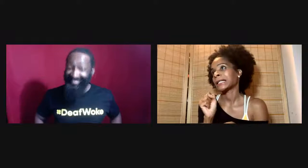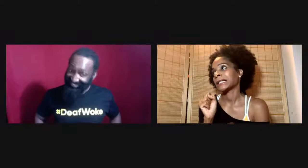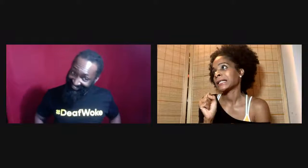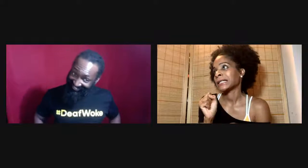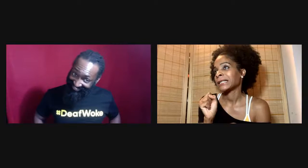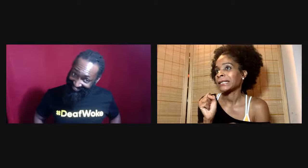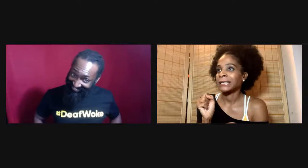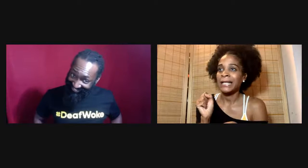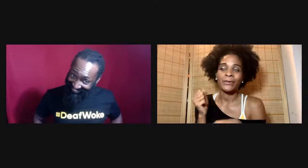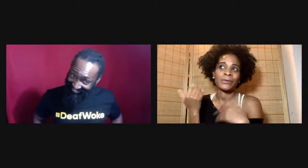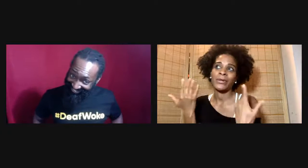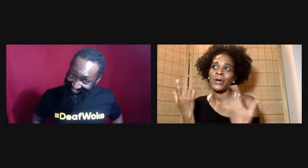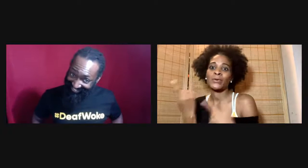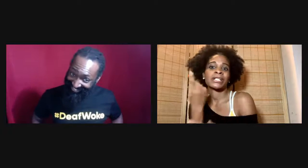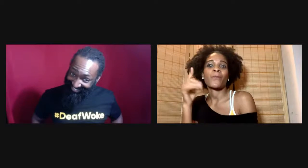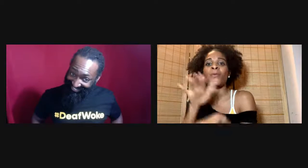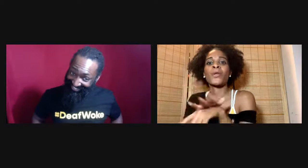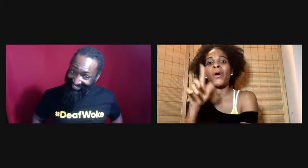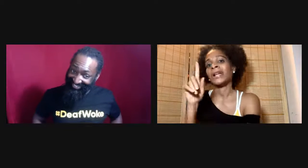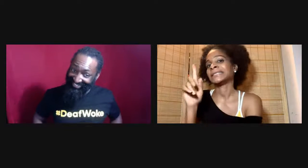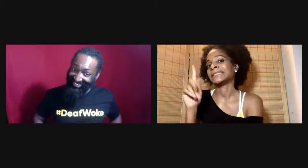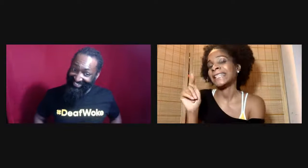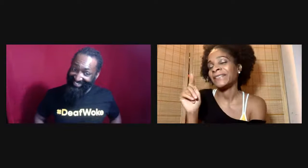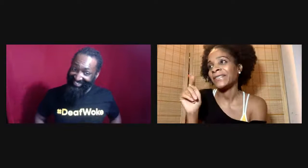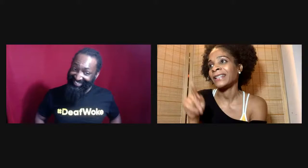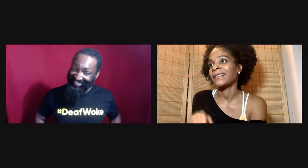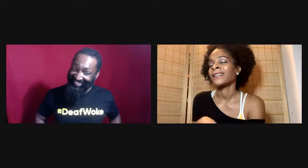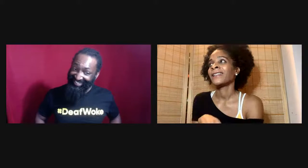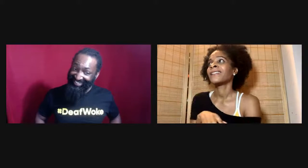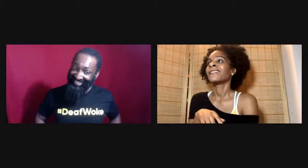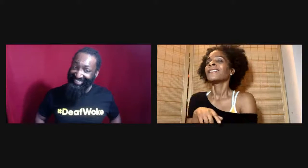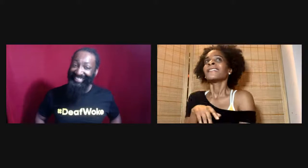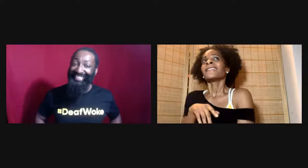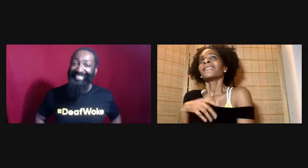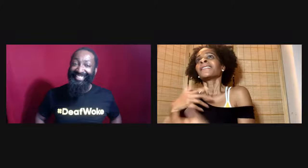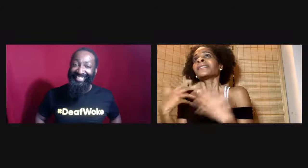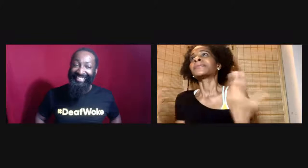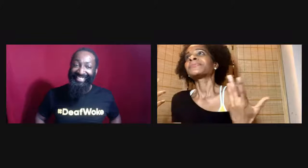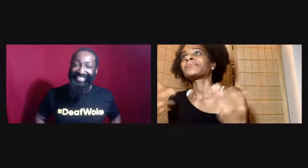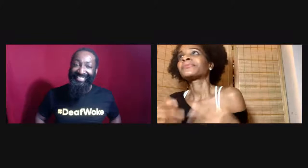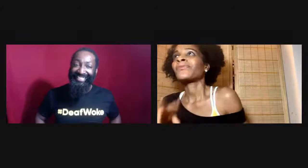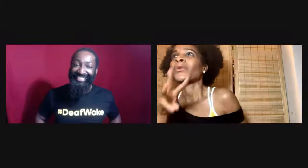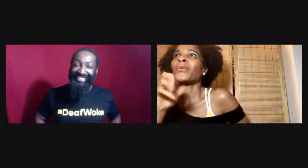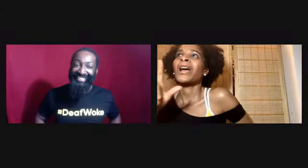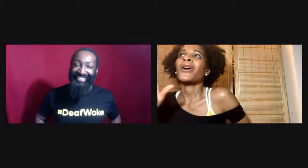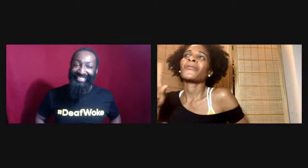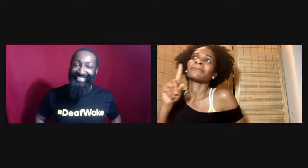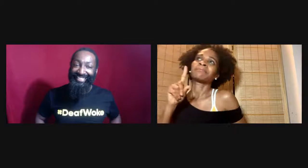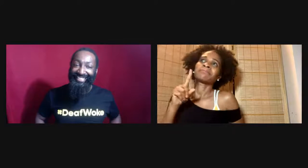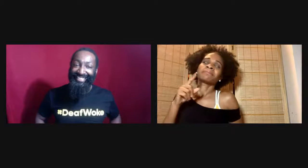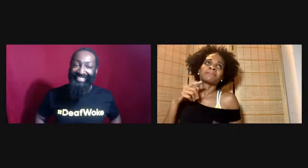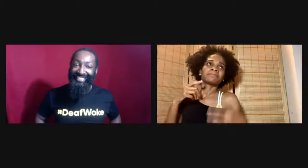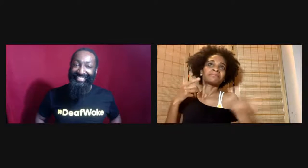What's interesting is you're asking me, like, you know, kind of like when you're young, it's like, well, who do you look up to?